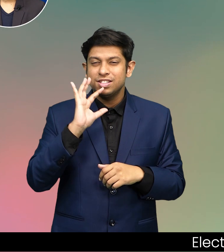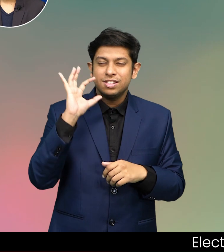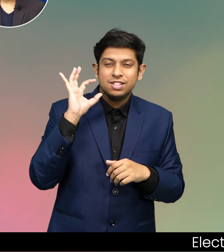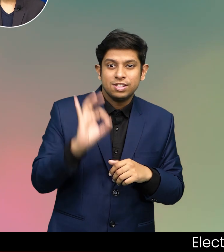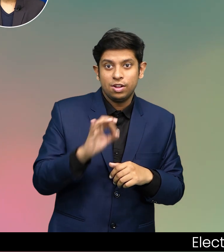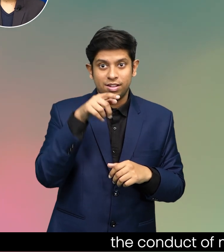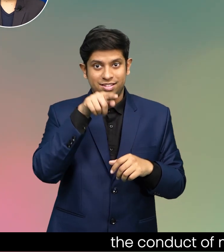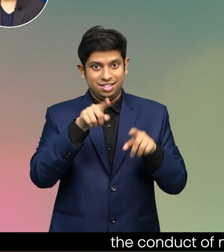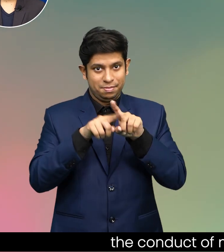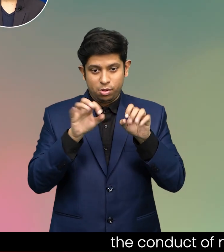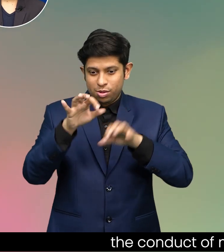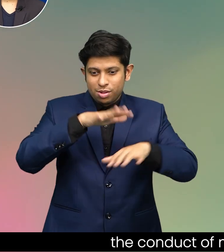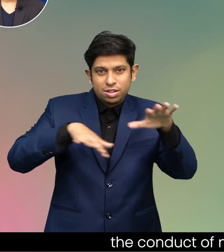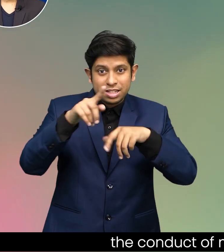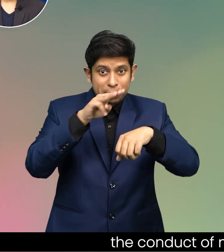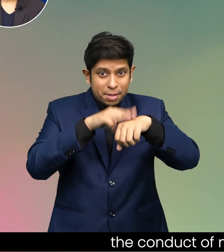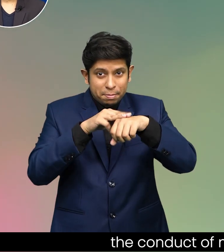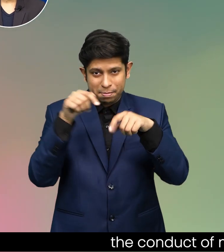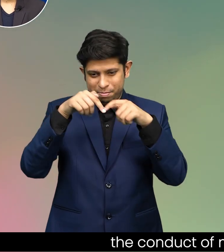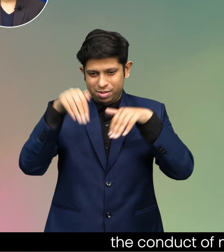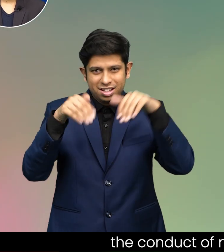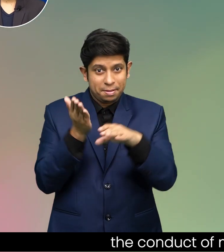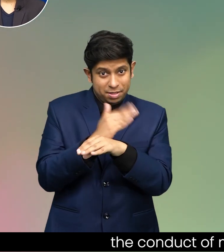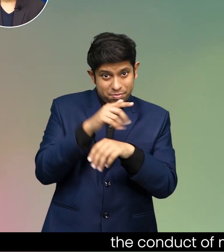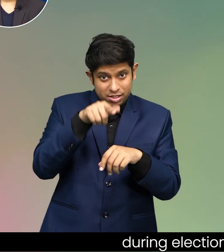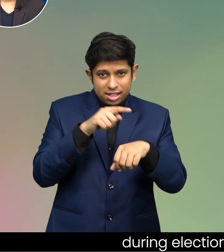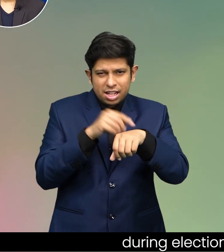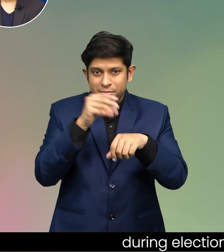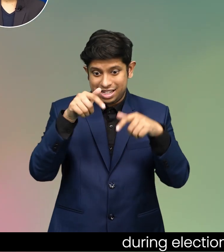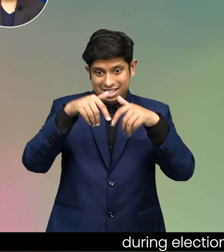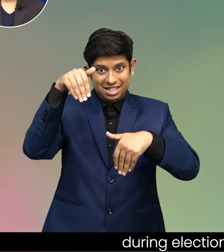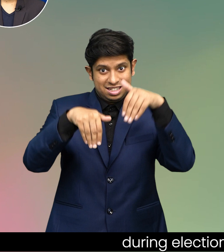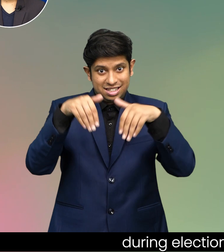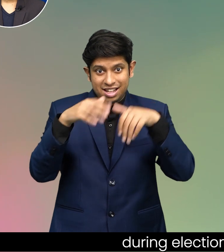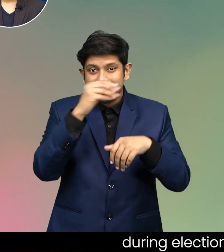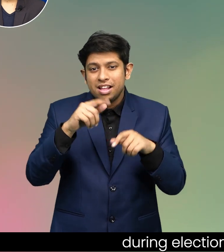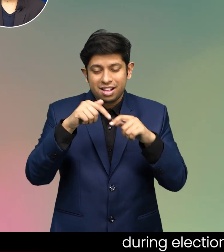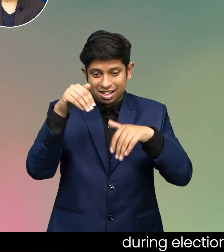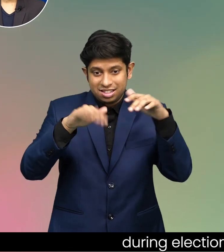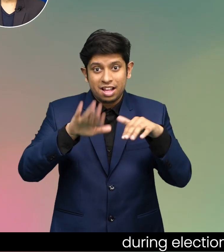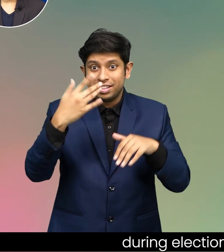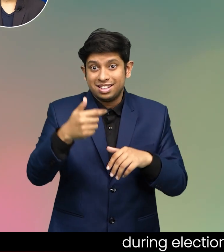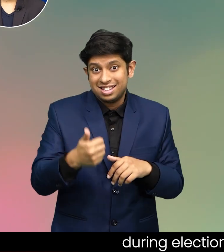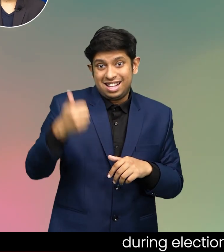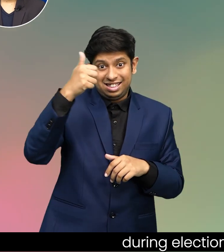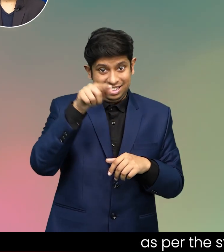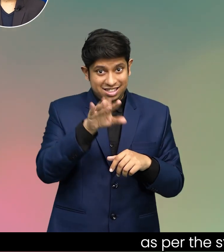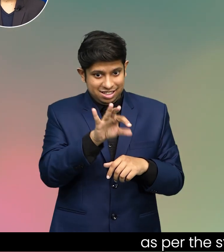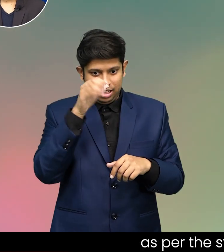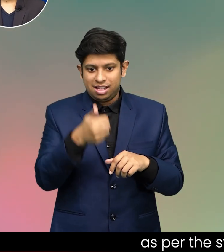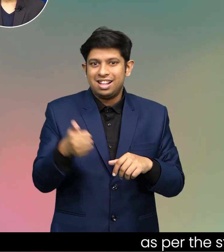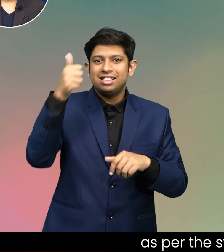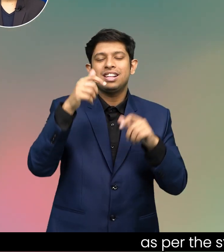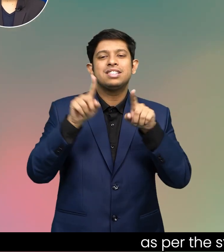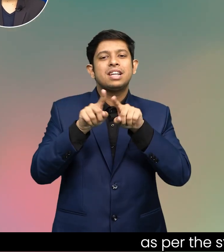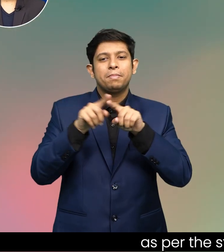Election ensures the conduct of members pre-elections, during elections and post-elections as